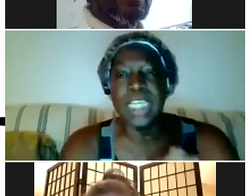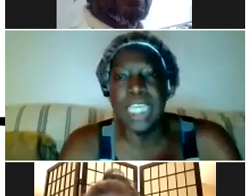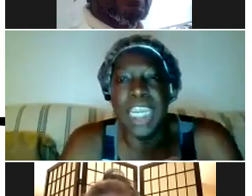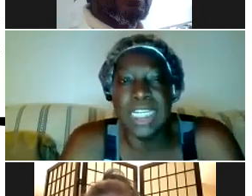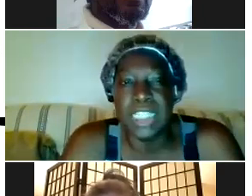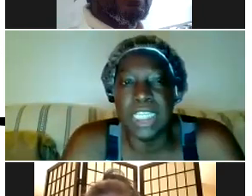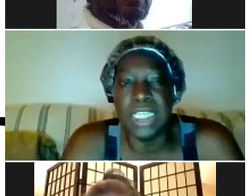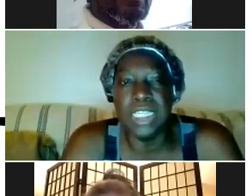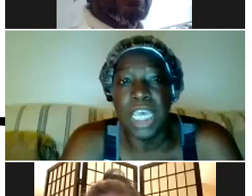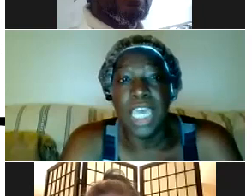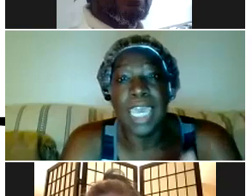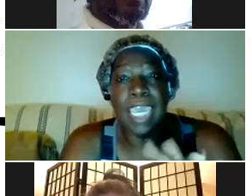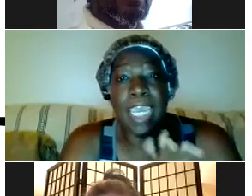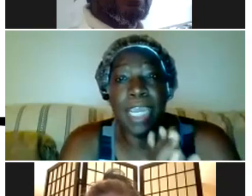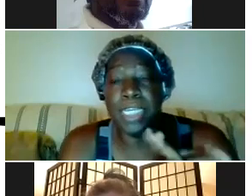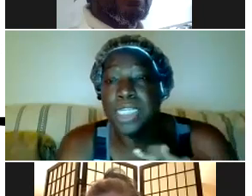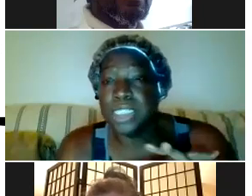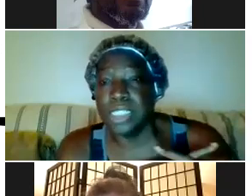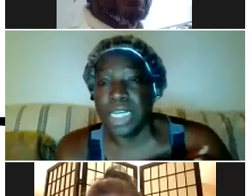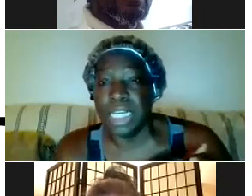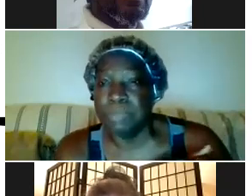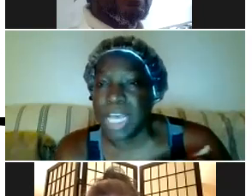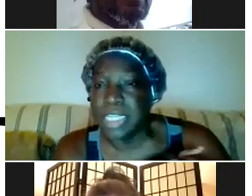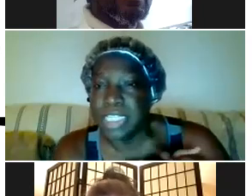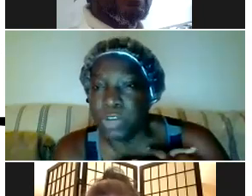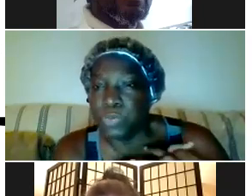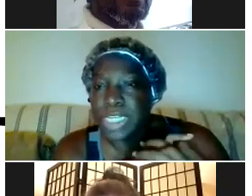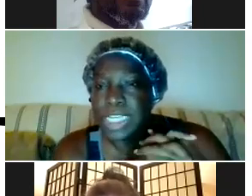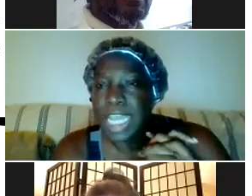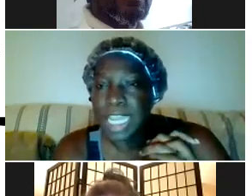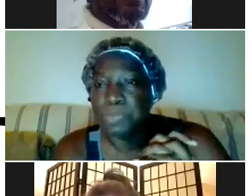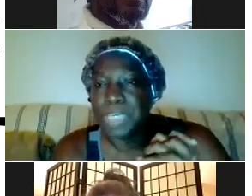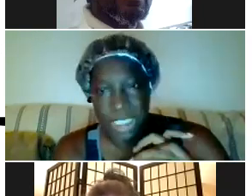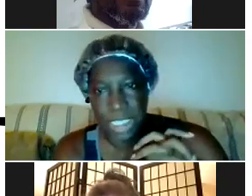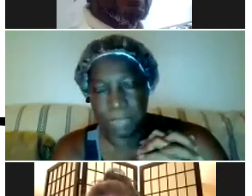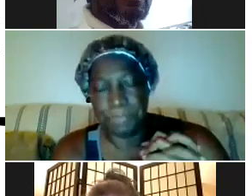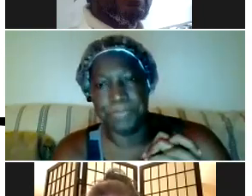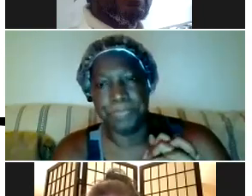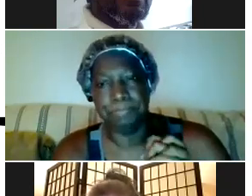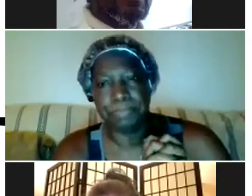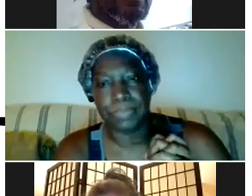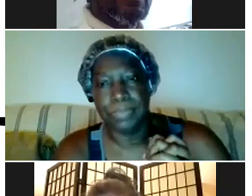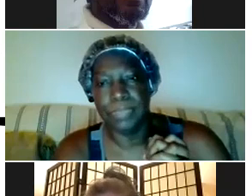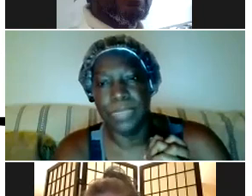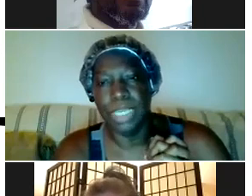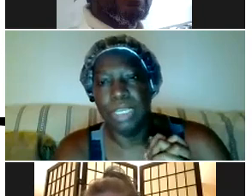we look at the English sentence and I don't really like pizza.